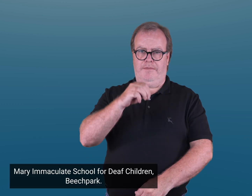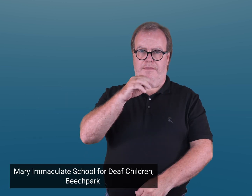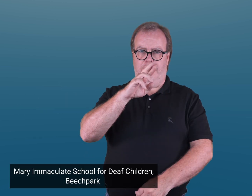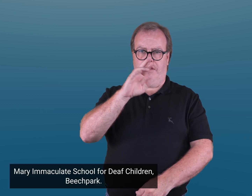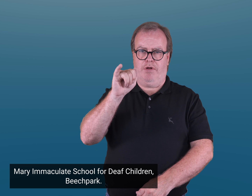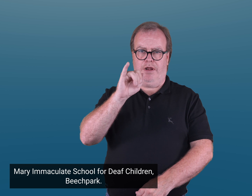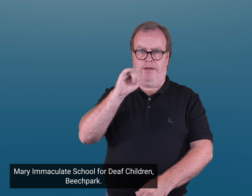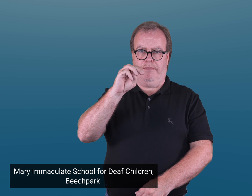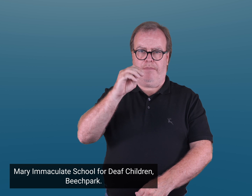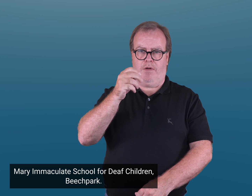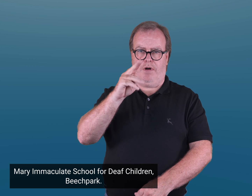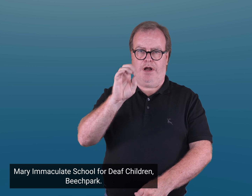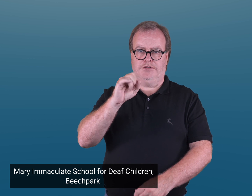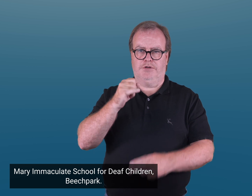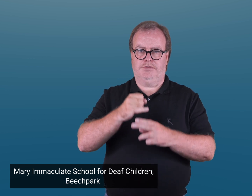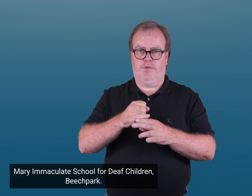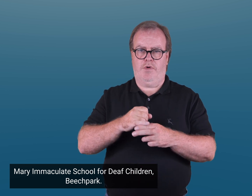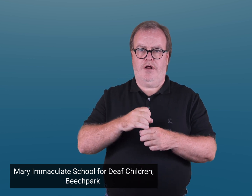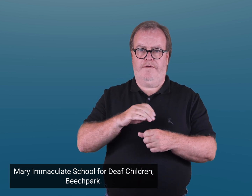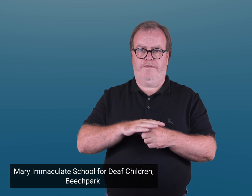Mary Immaculate School for Deaf Children, Beechpark.